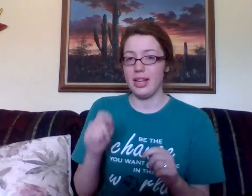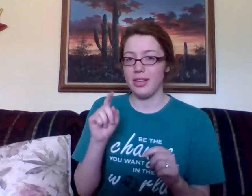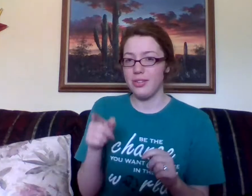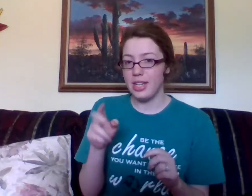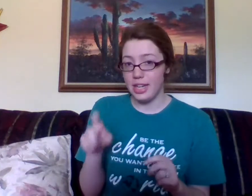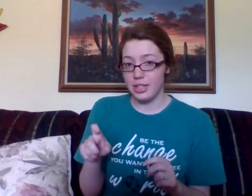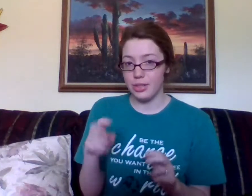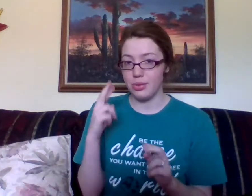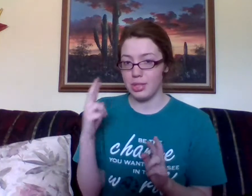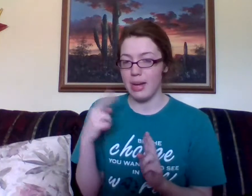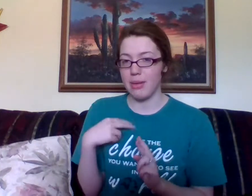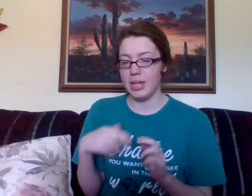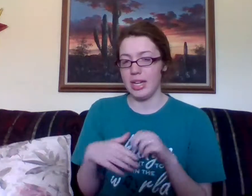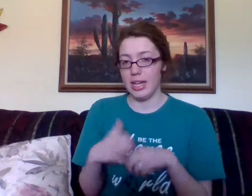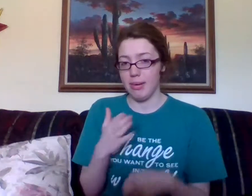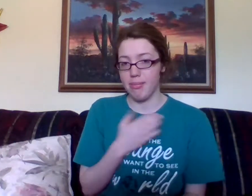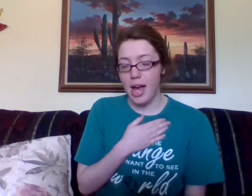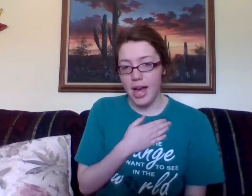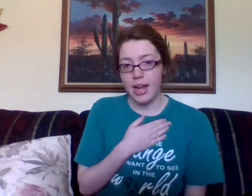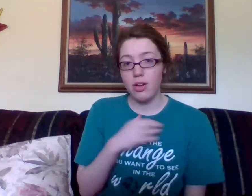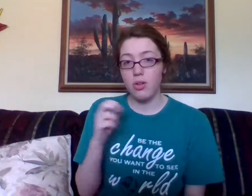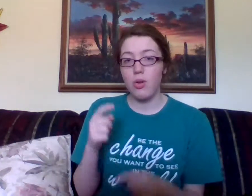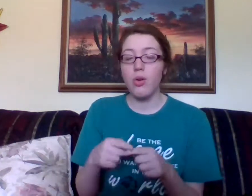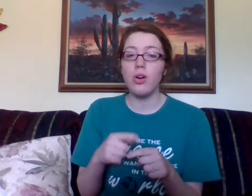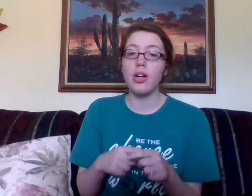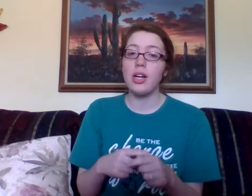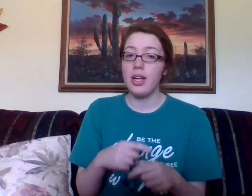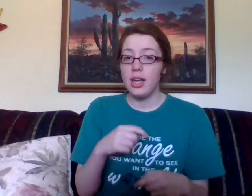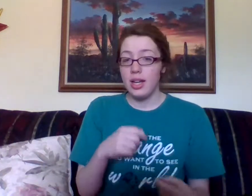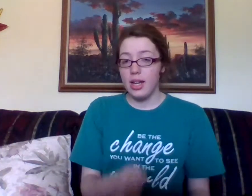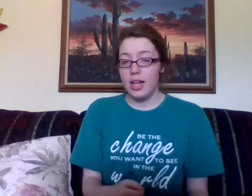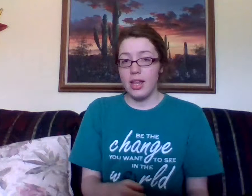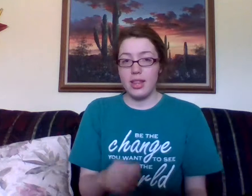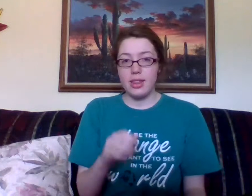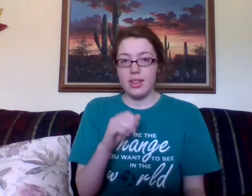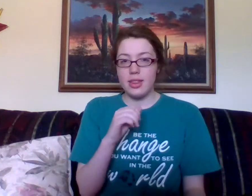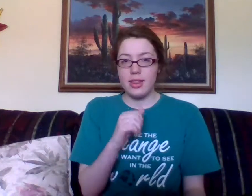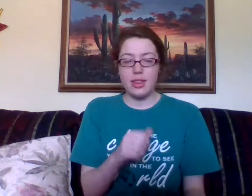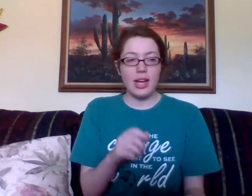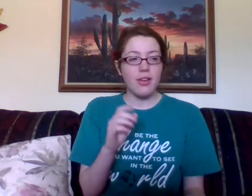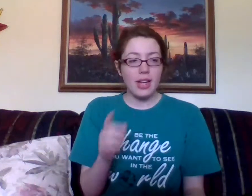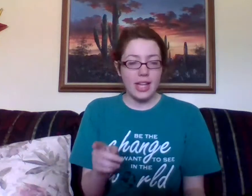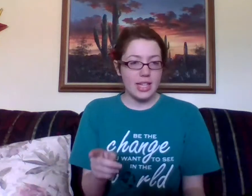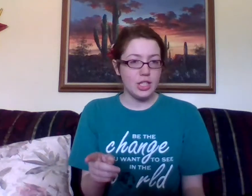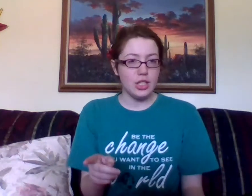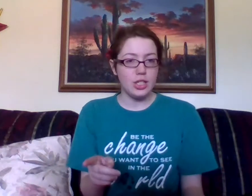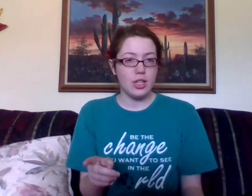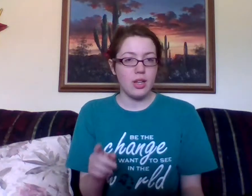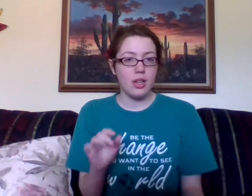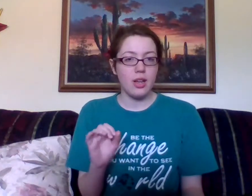then you need to respect me in mine, or there is,